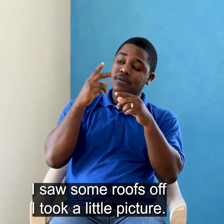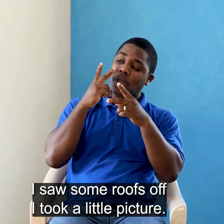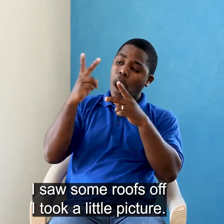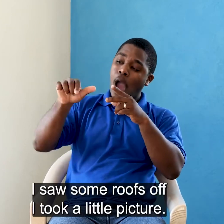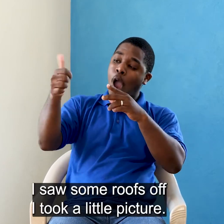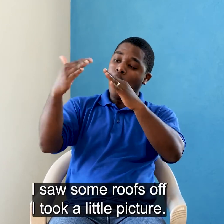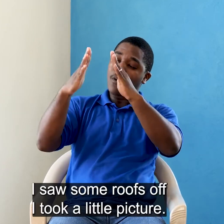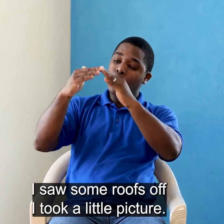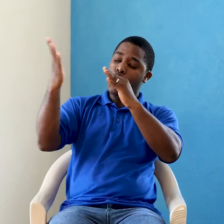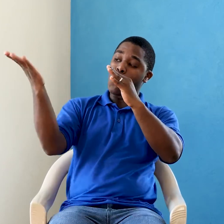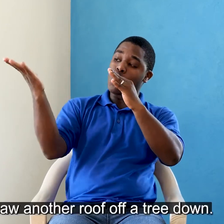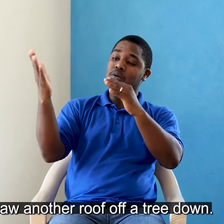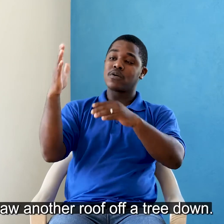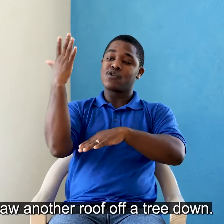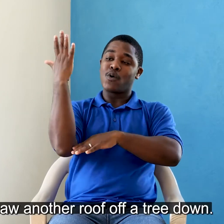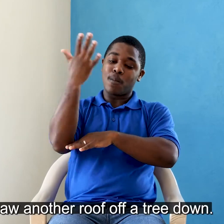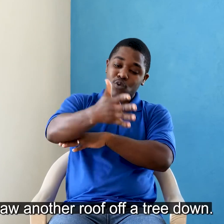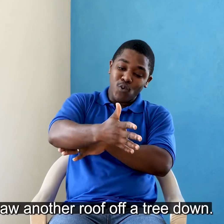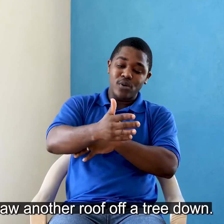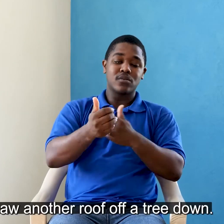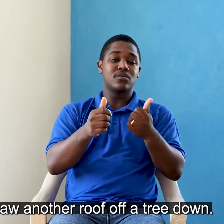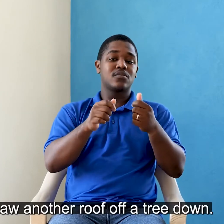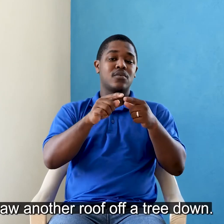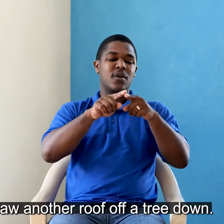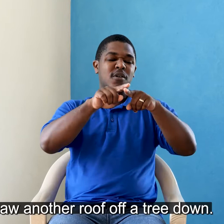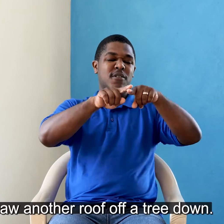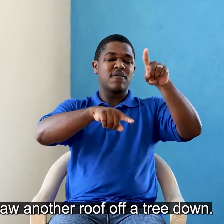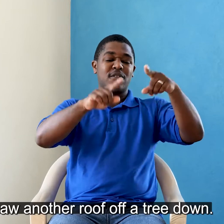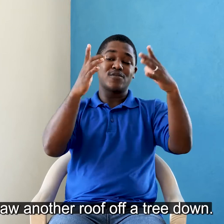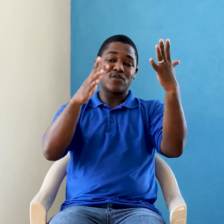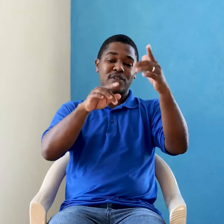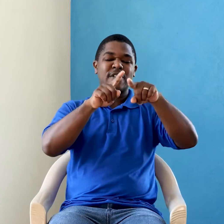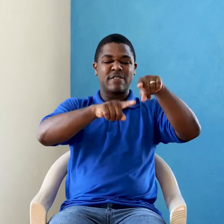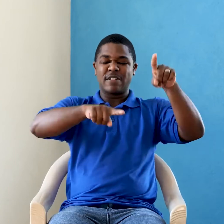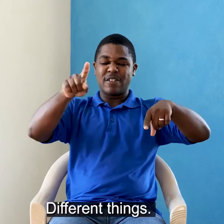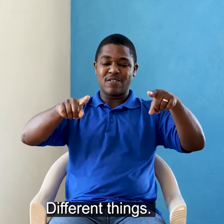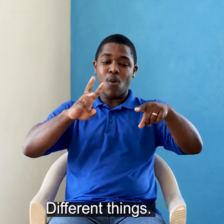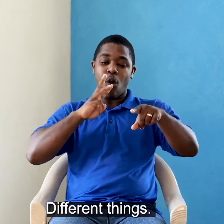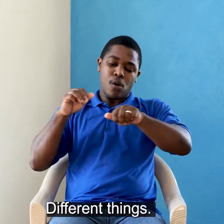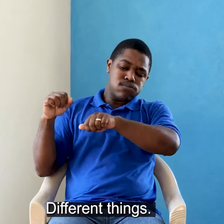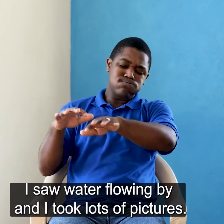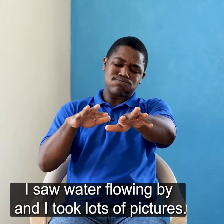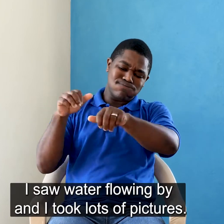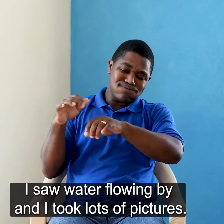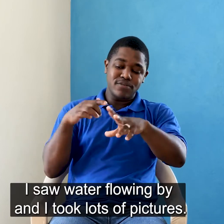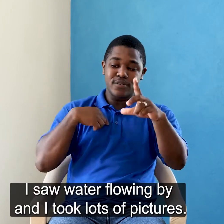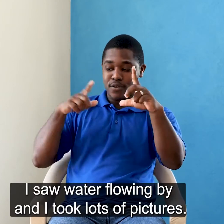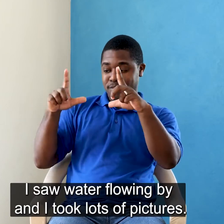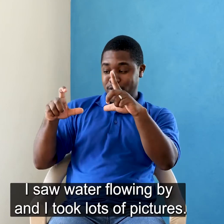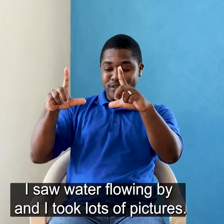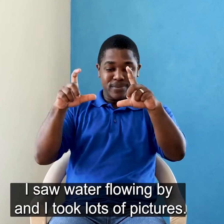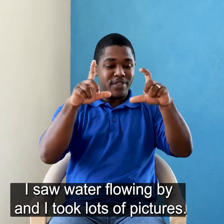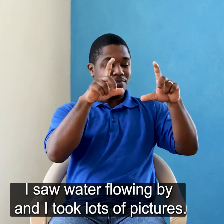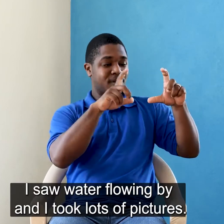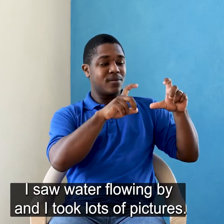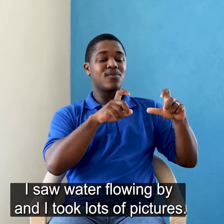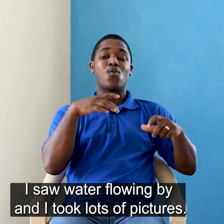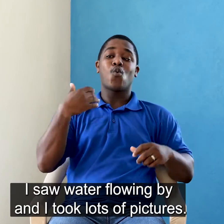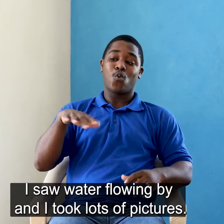little picture. I saw another roof off, a tree down, different things. I saw water flowing by and I took lots